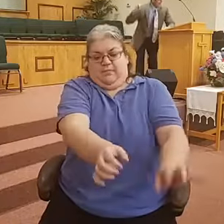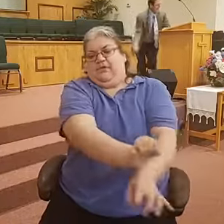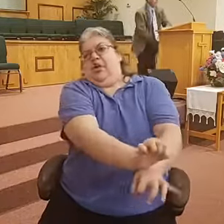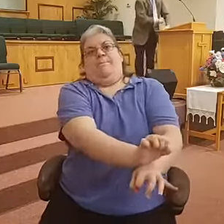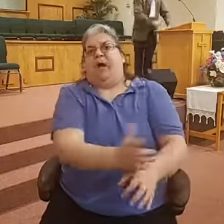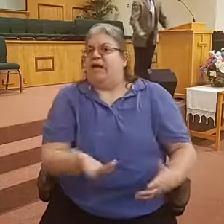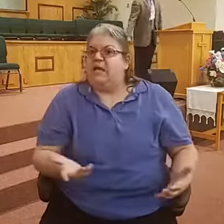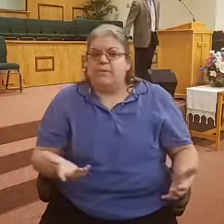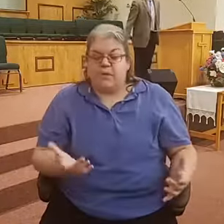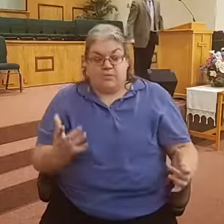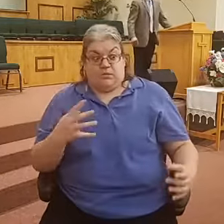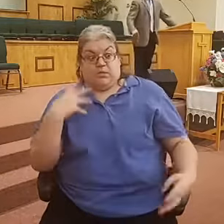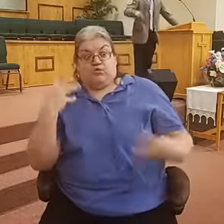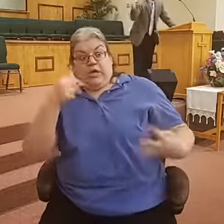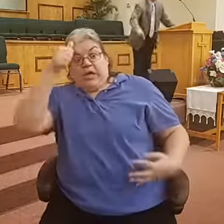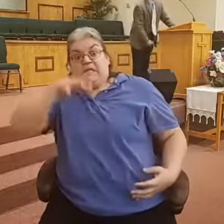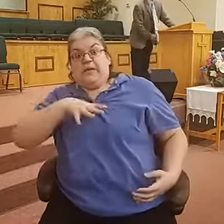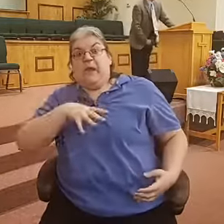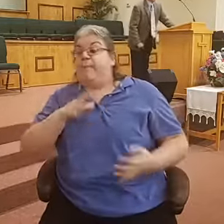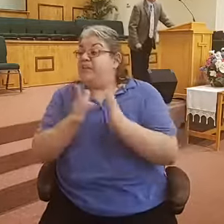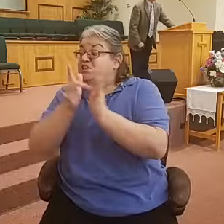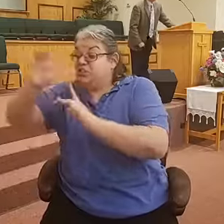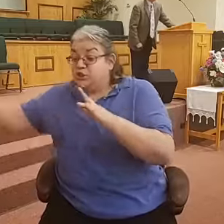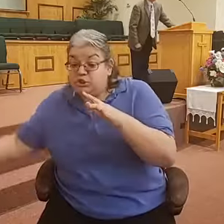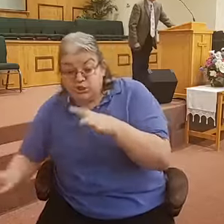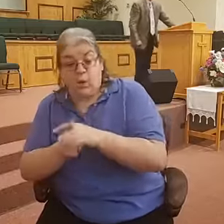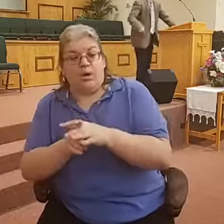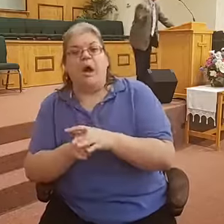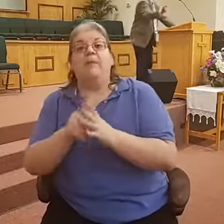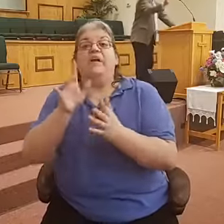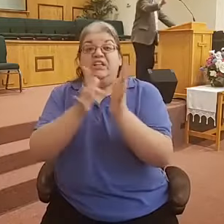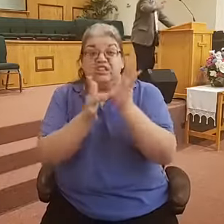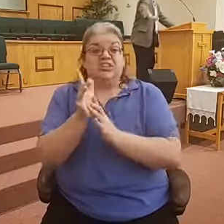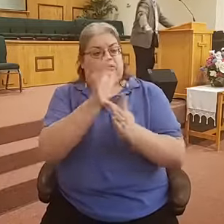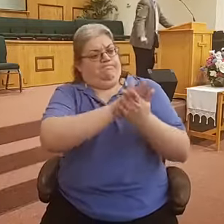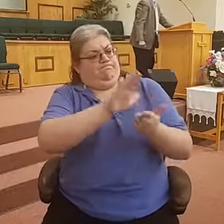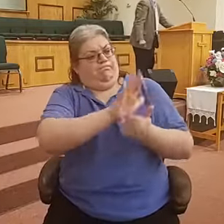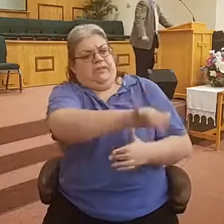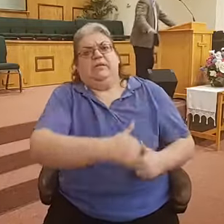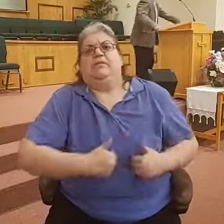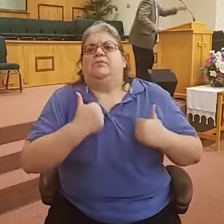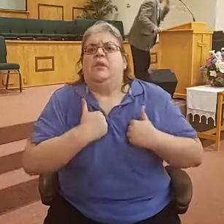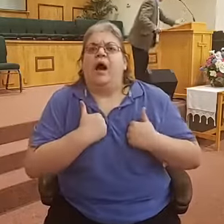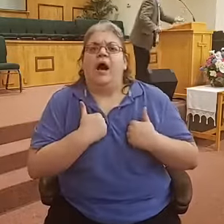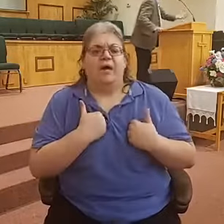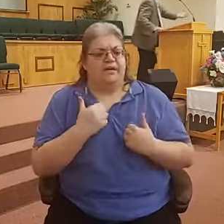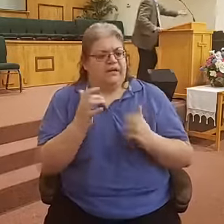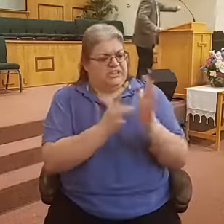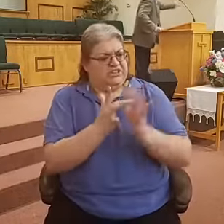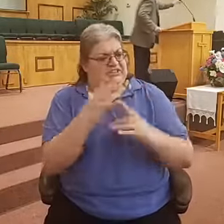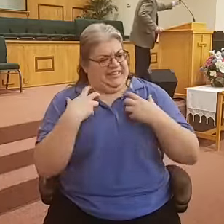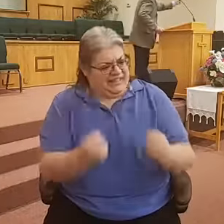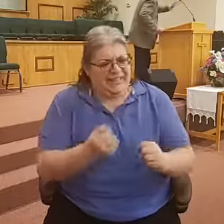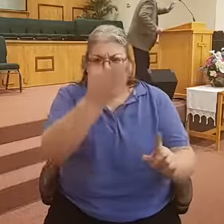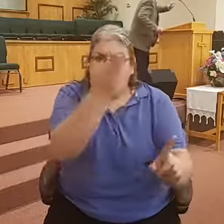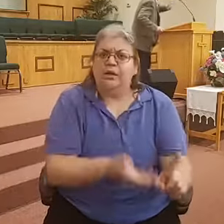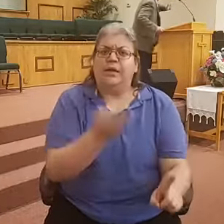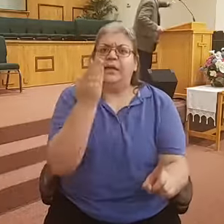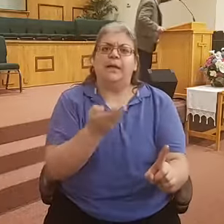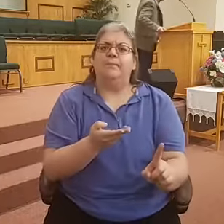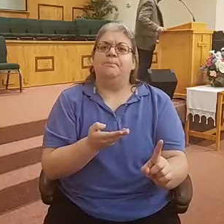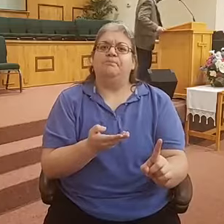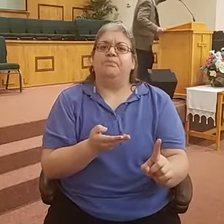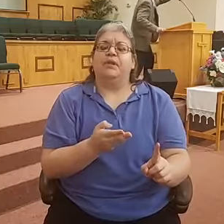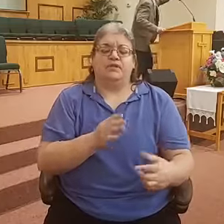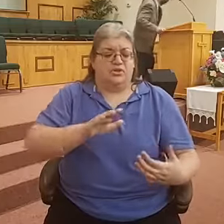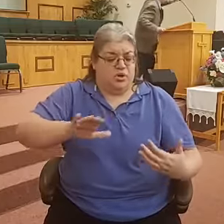when Jesus showed up, he cleaned house, and he restored that man. And we read about him after